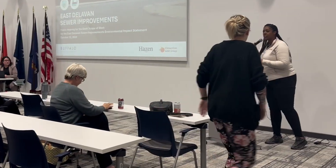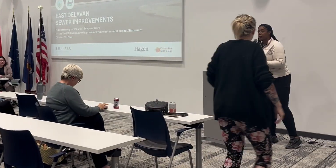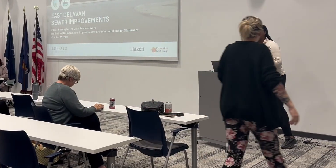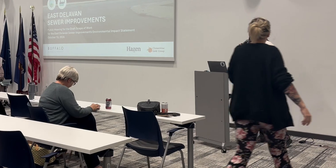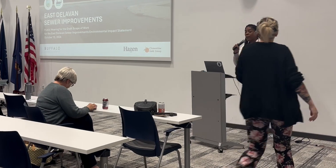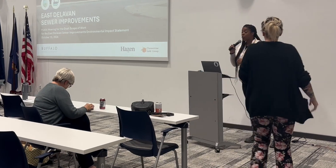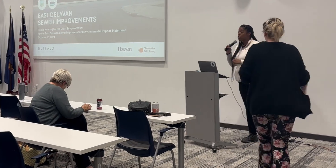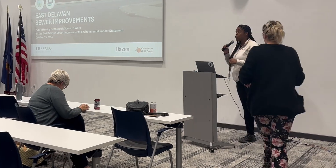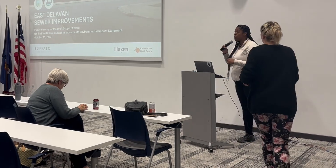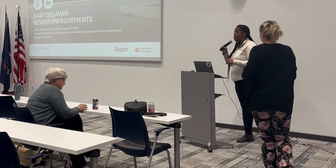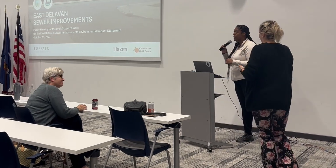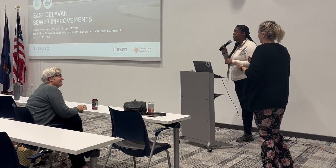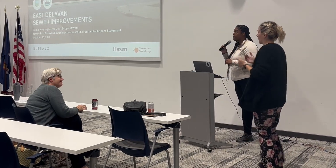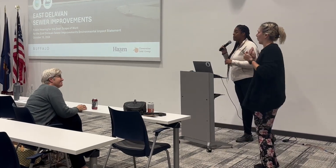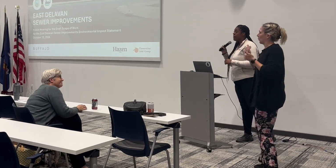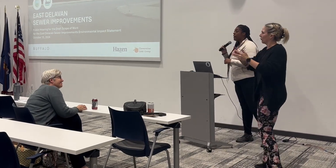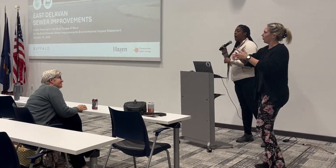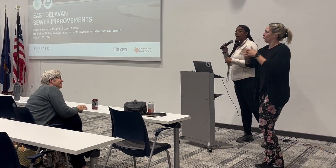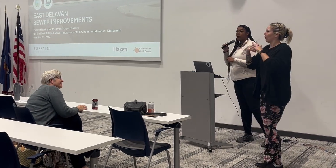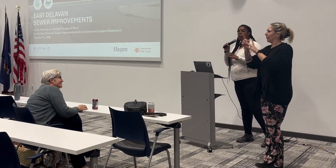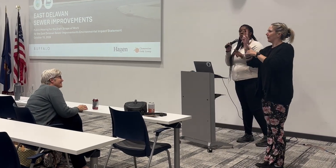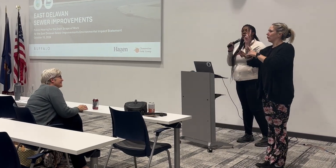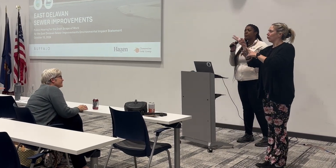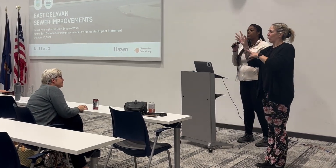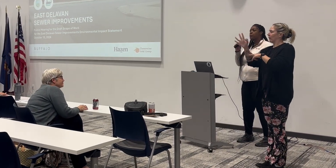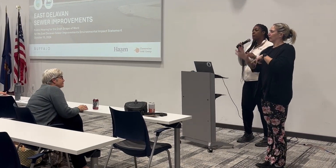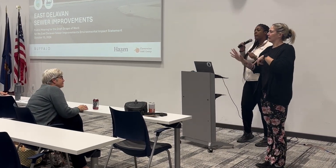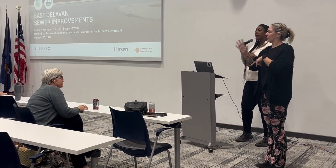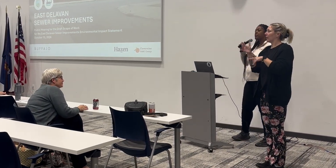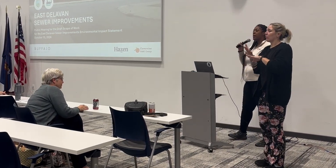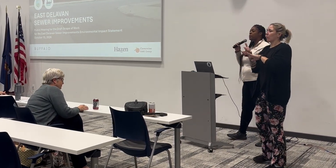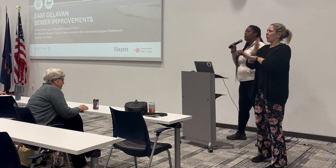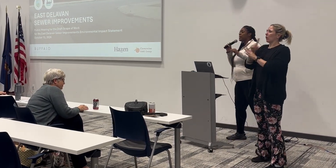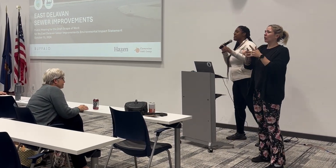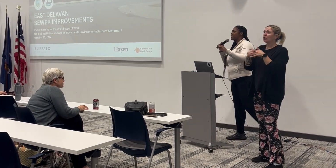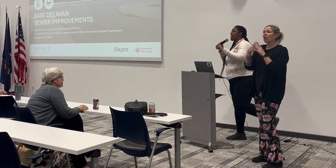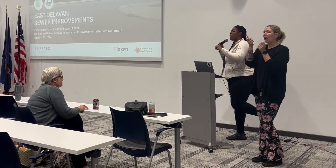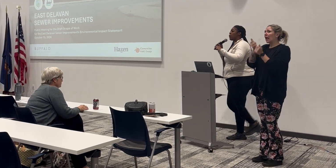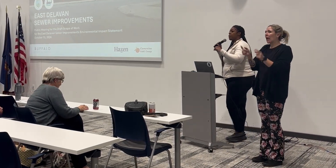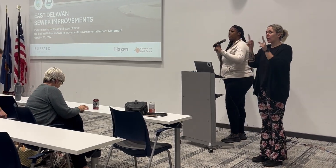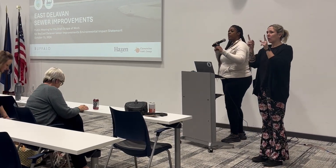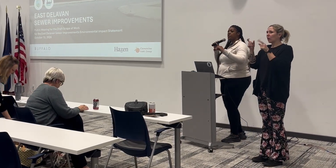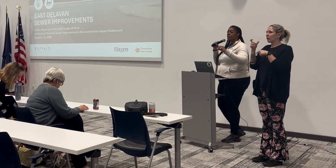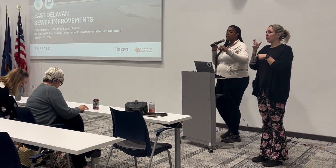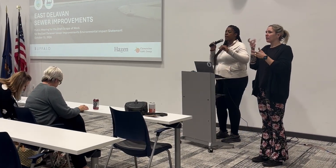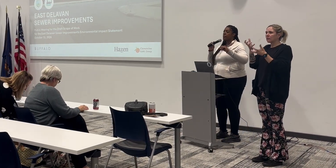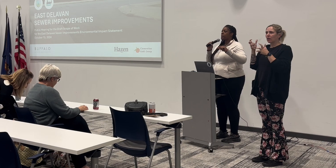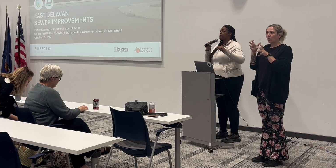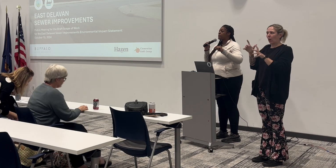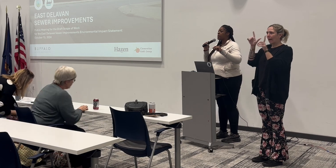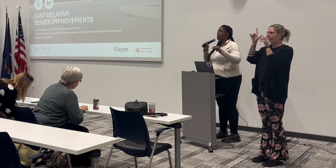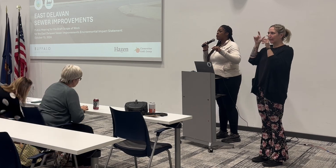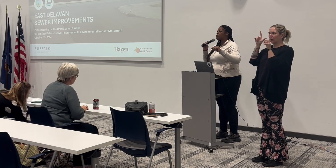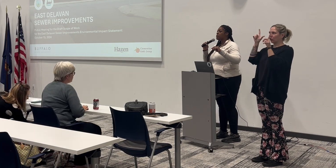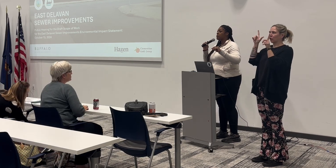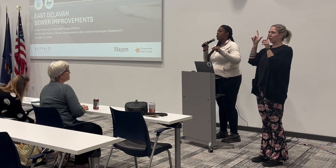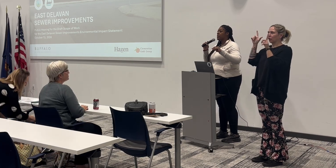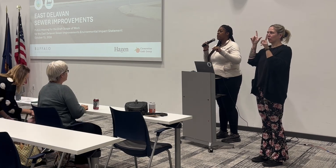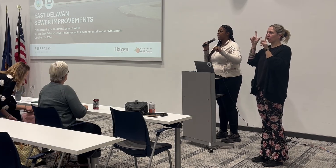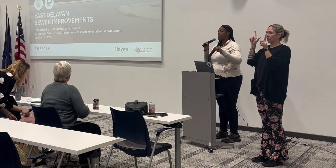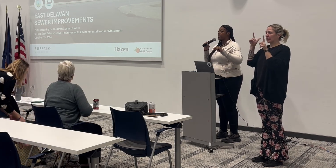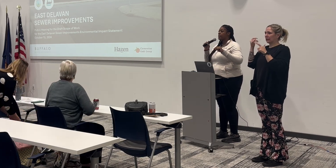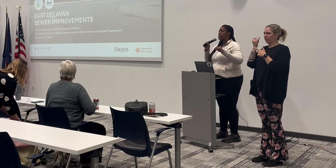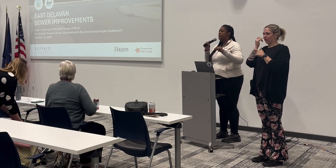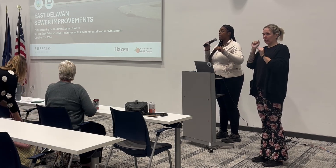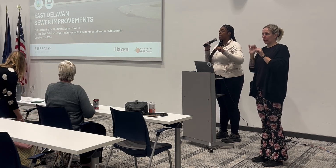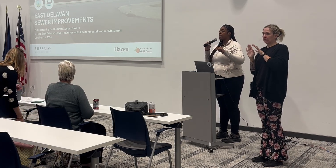All right, we're gonna get started in about 2 minutes. Before we do, is there anyone that does not want their picture taken? If you could just raise